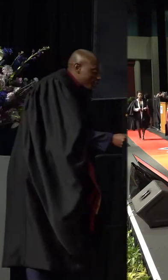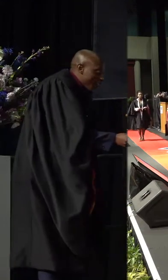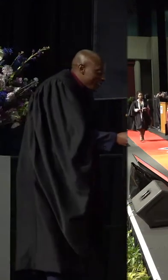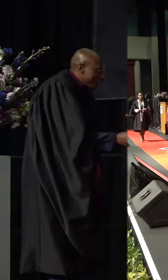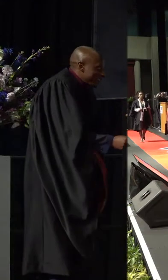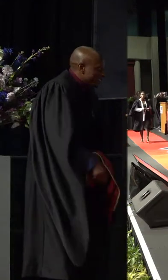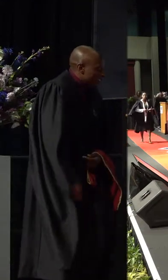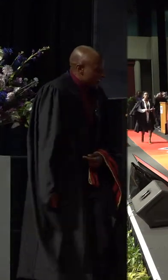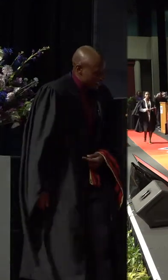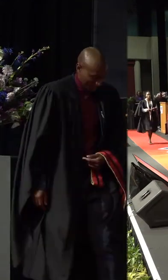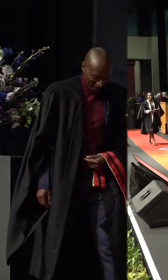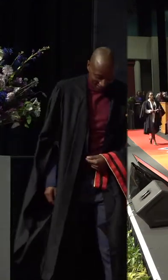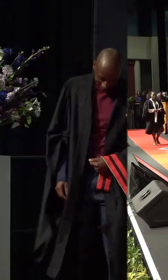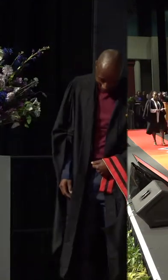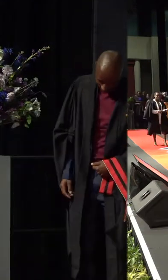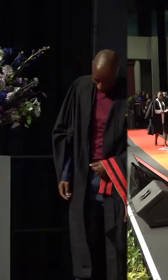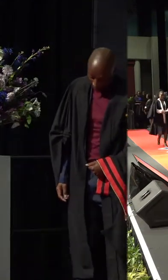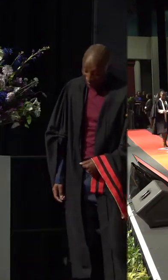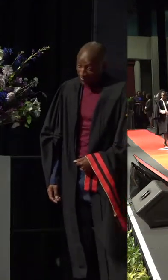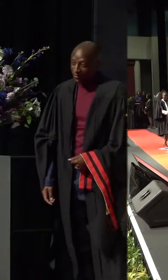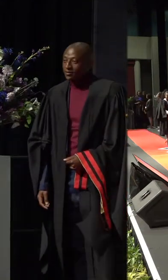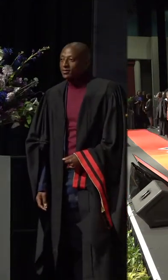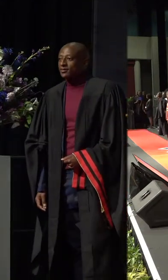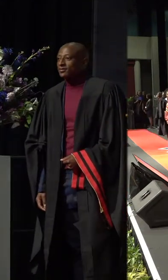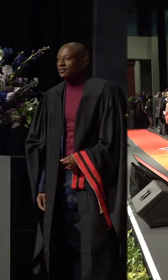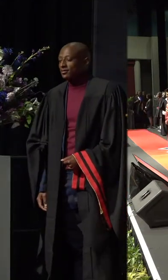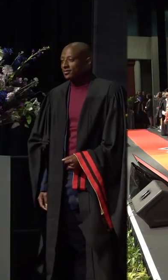Well done, congrats.